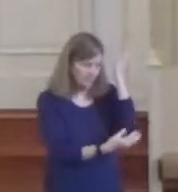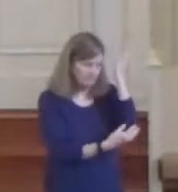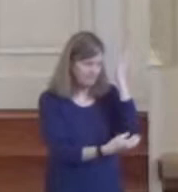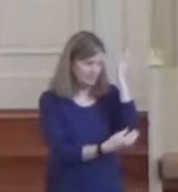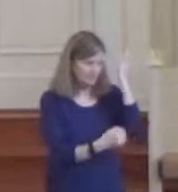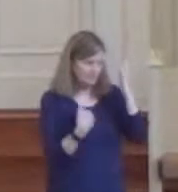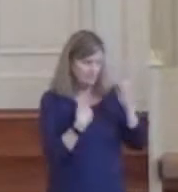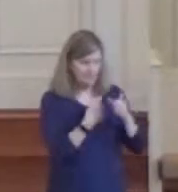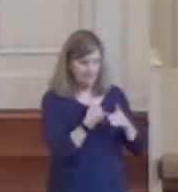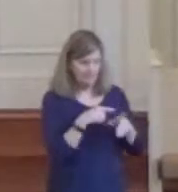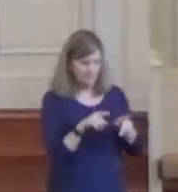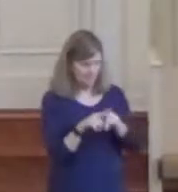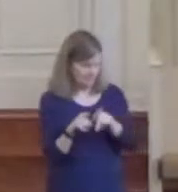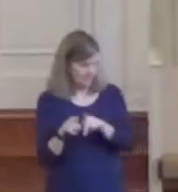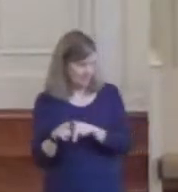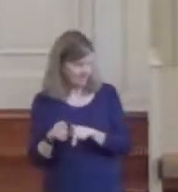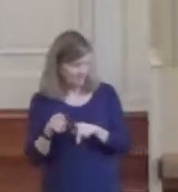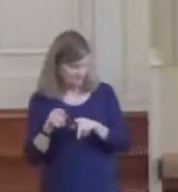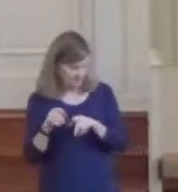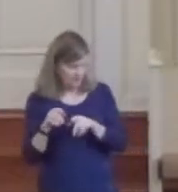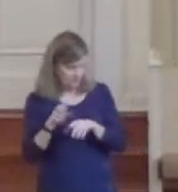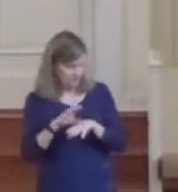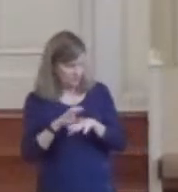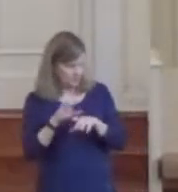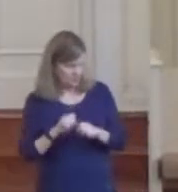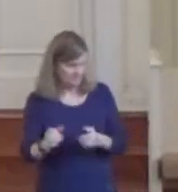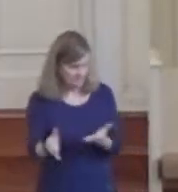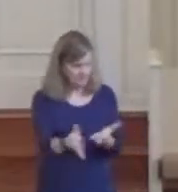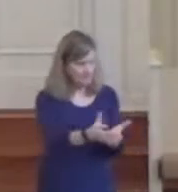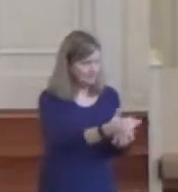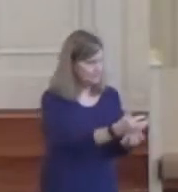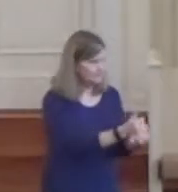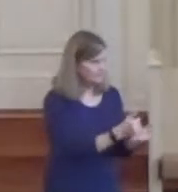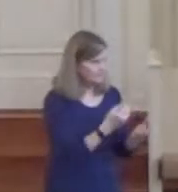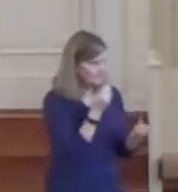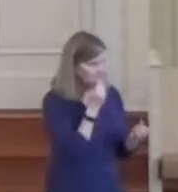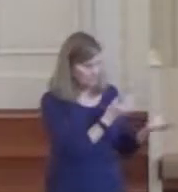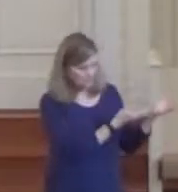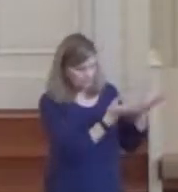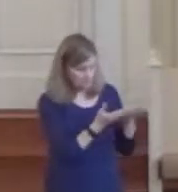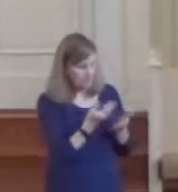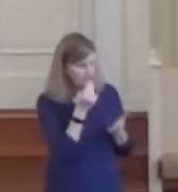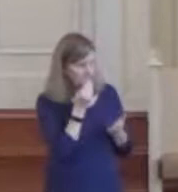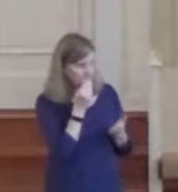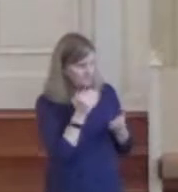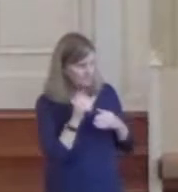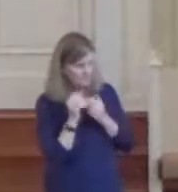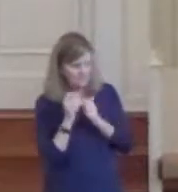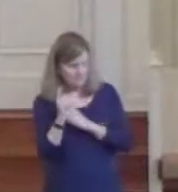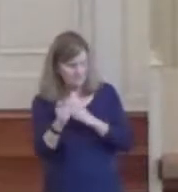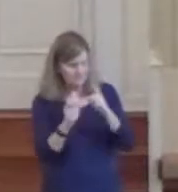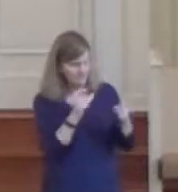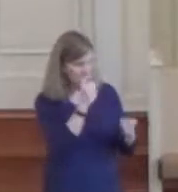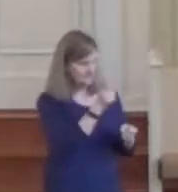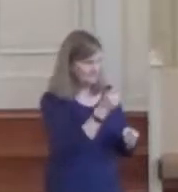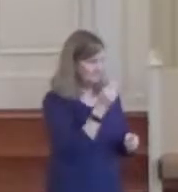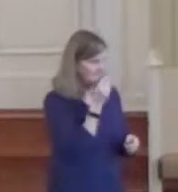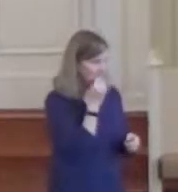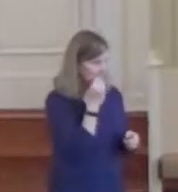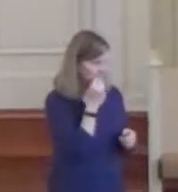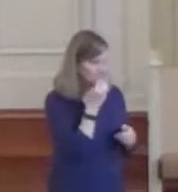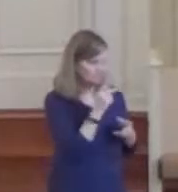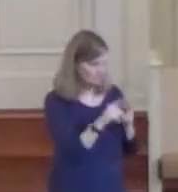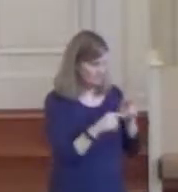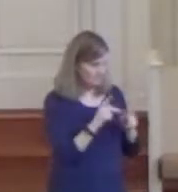do the hard labor of acquiring food, of collecting food, of bringing the food, of delivering the food, and feeding those who are